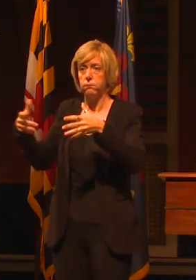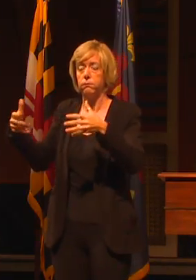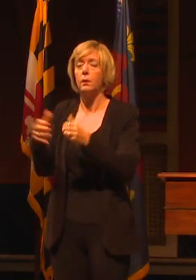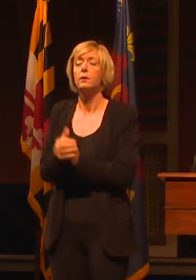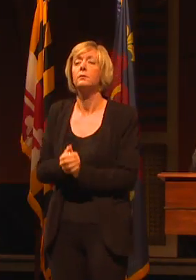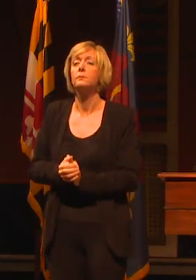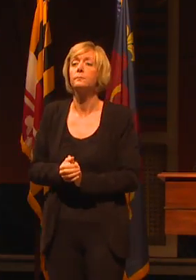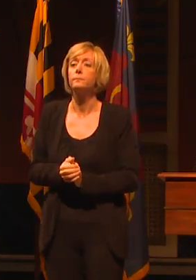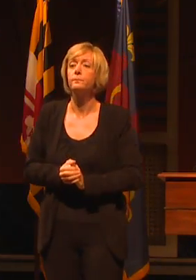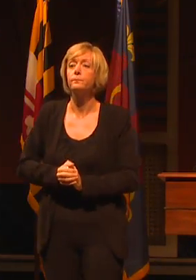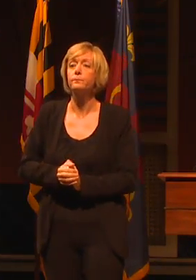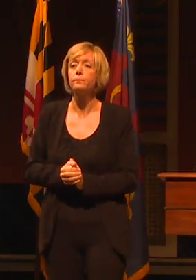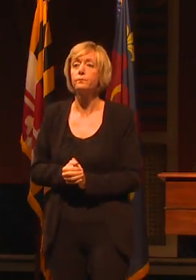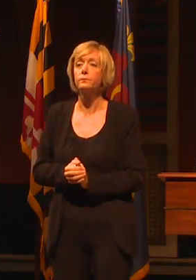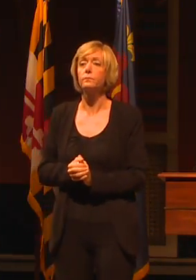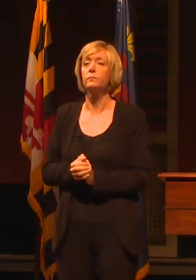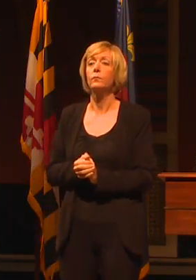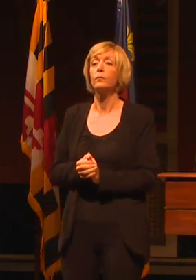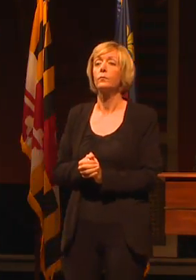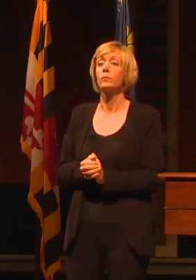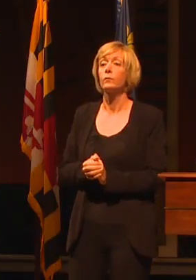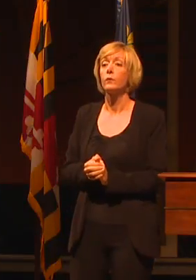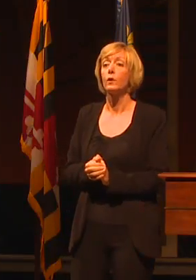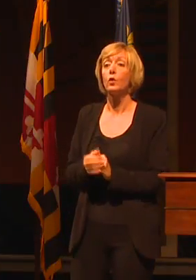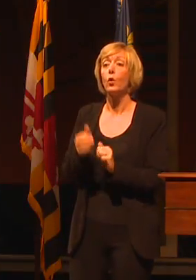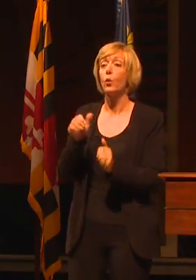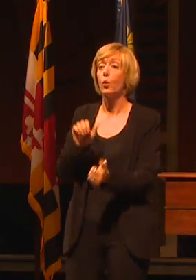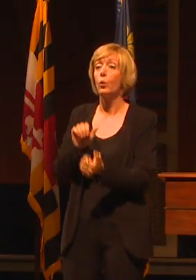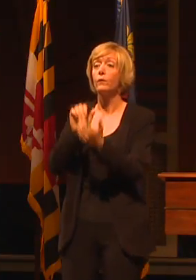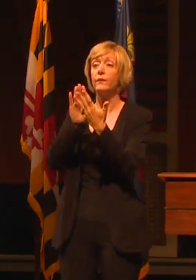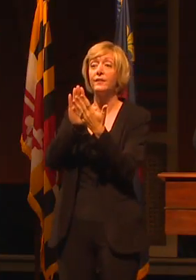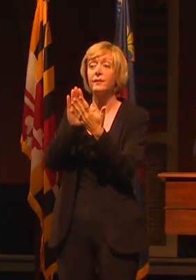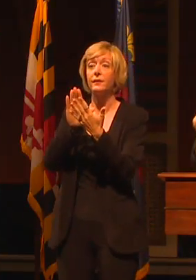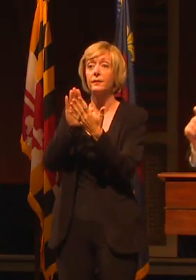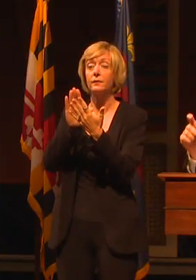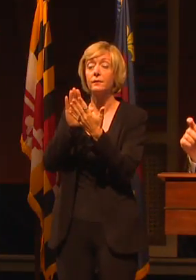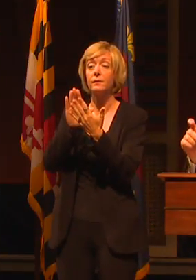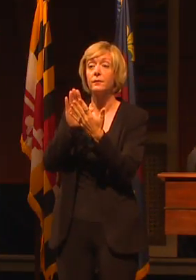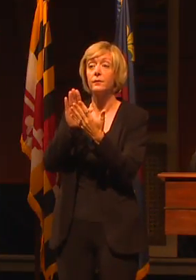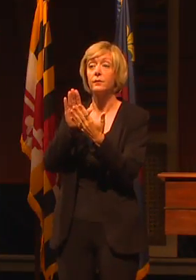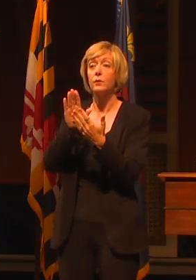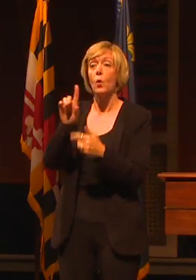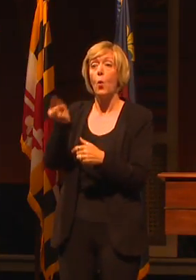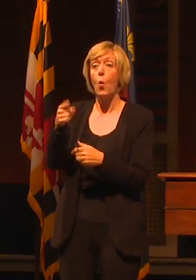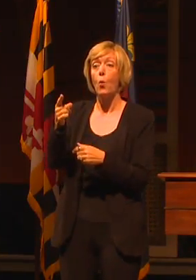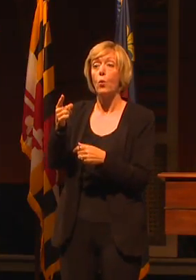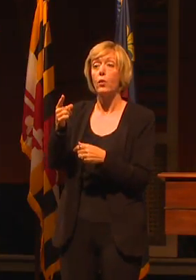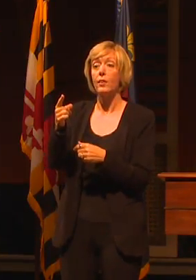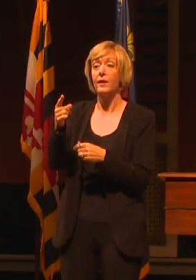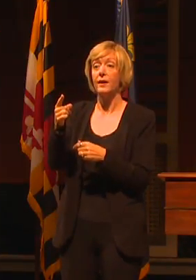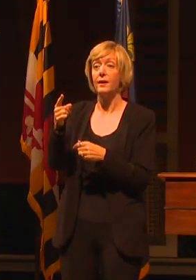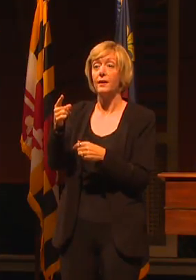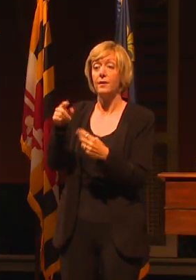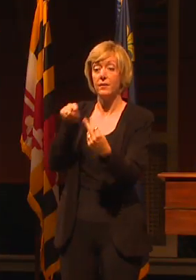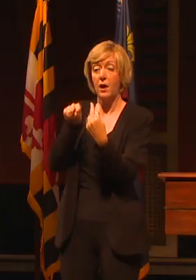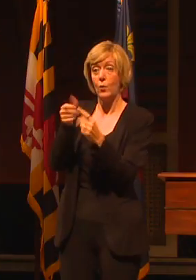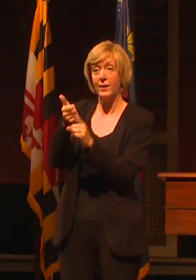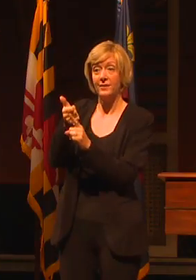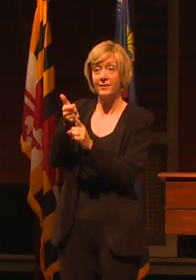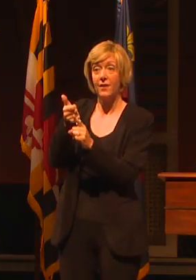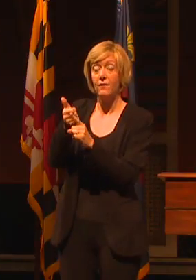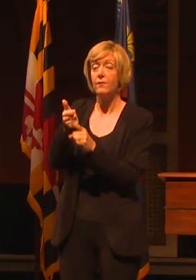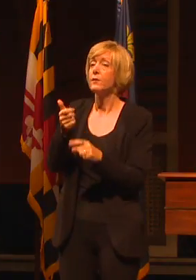what we're dealing with as a state is that it's not just the route itself that's congested. It is